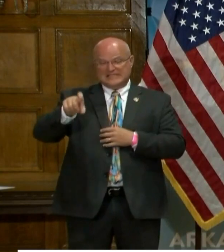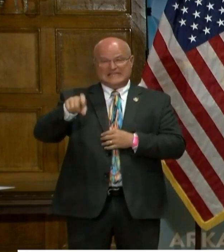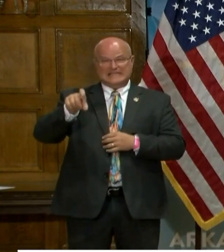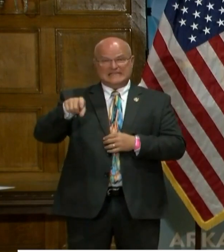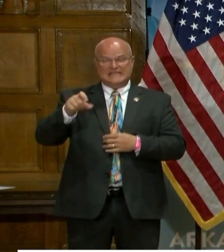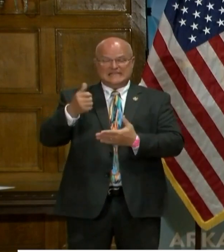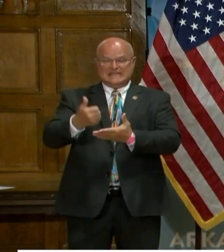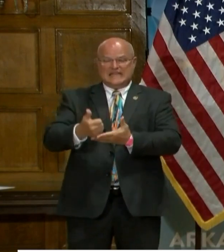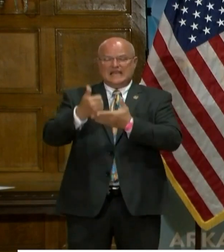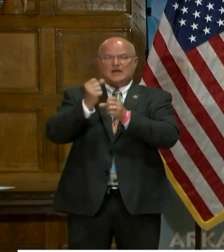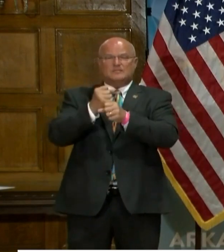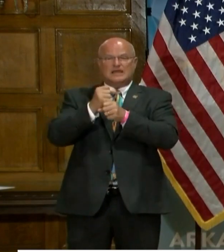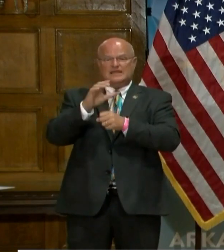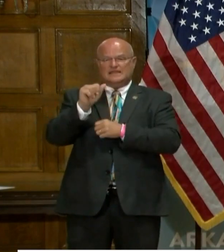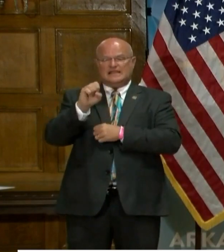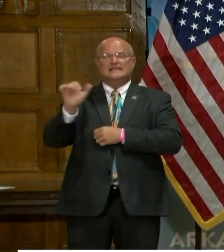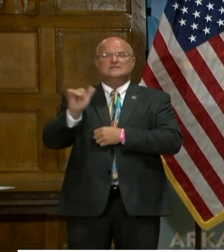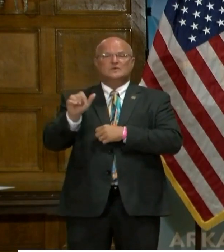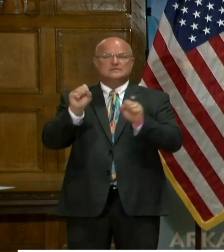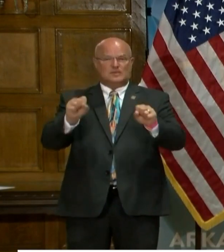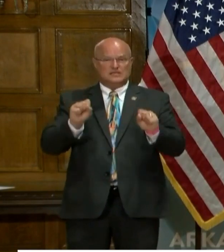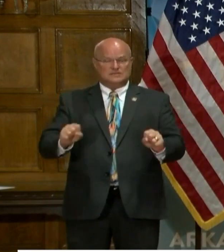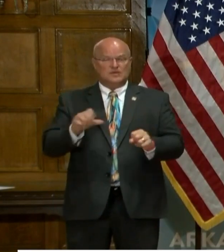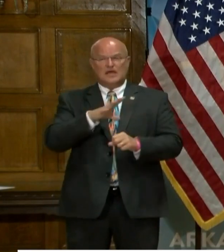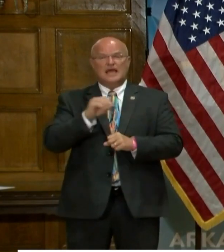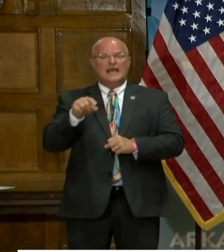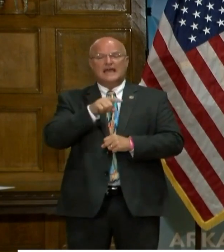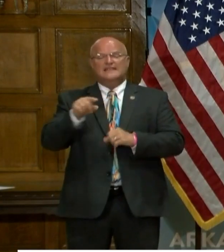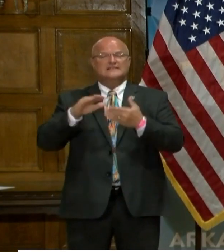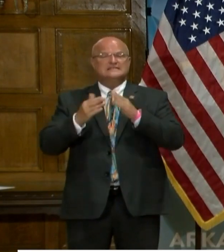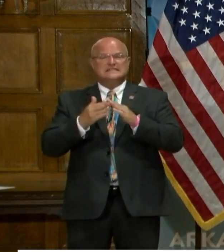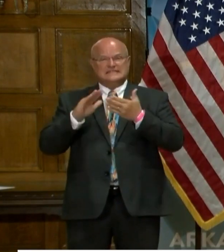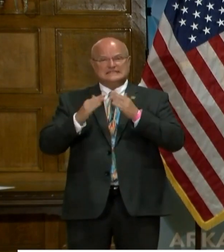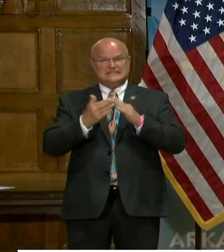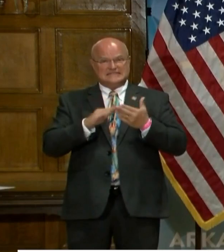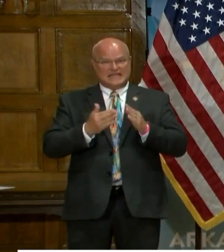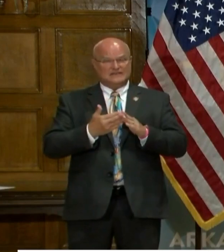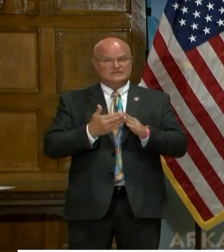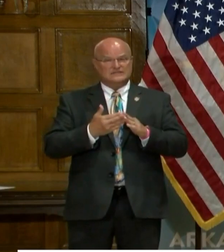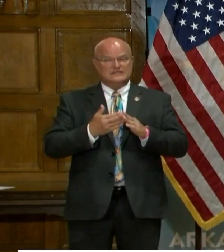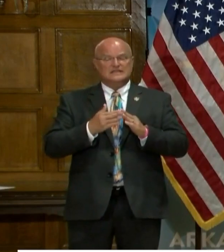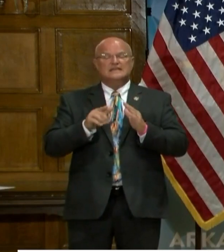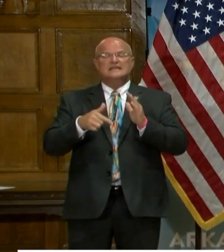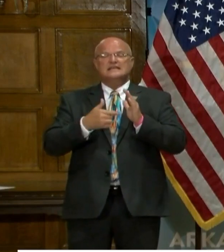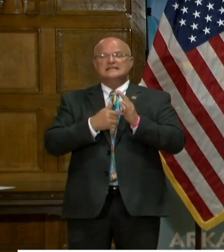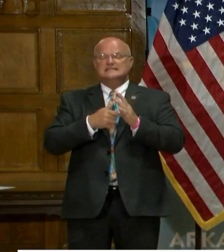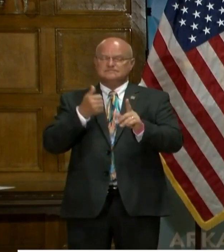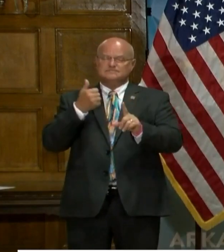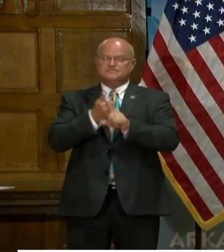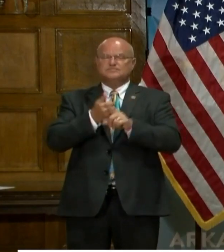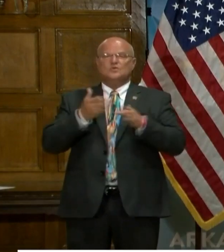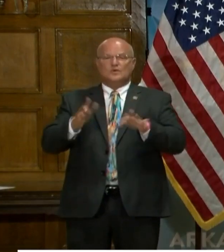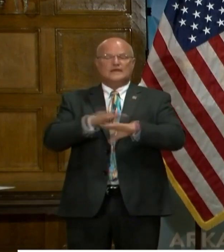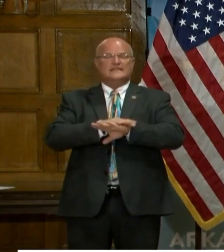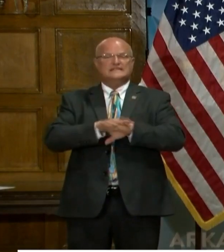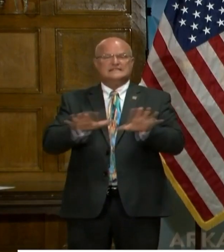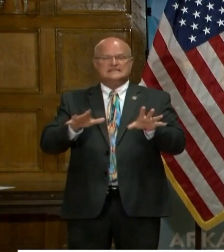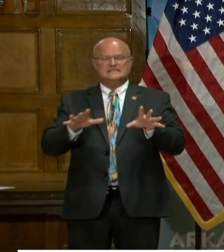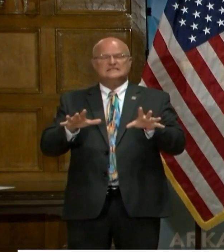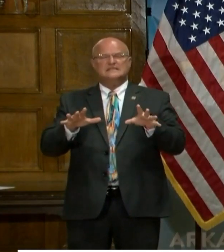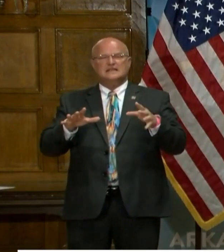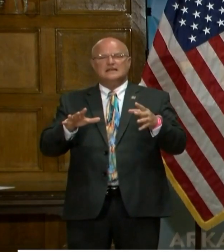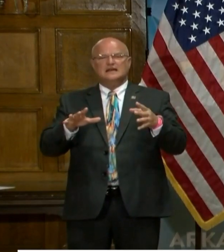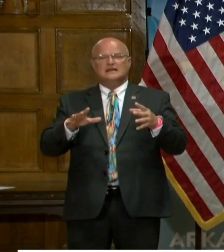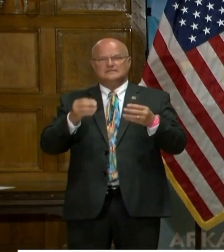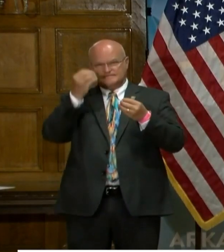need to help make the case as well as possible in their cities and towns, just in a way that doesn't compromise